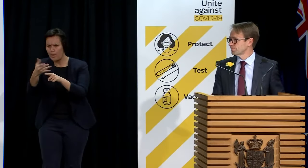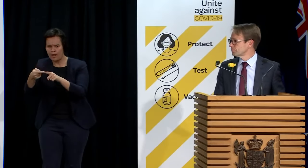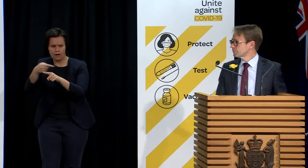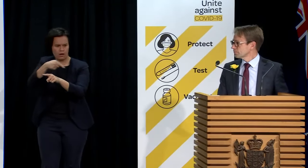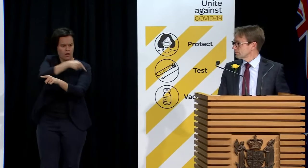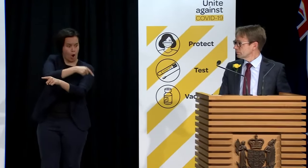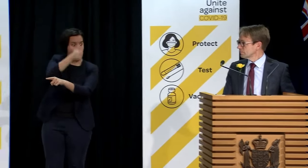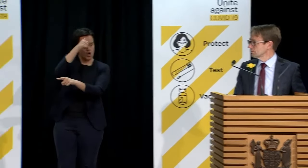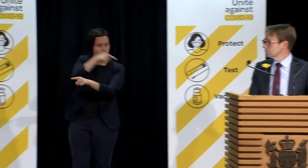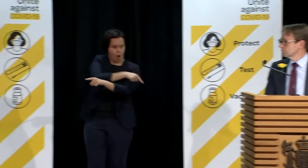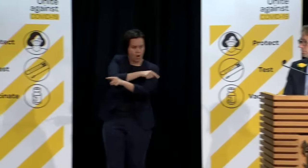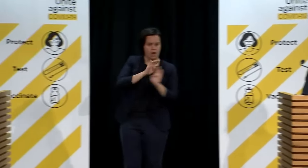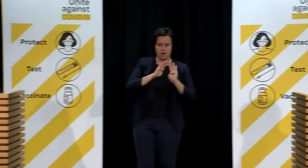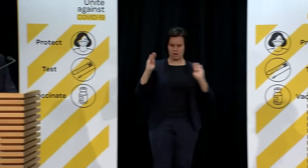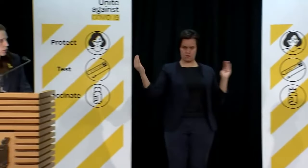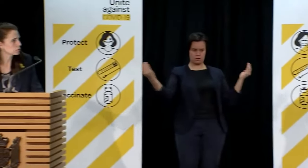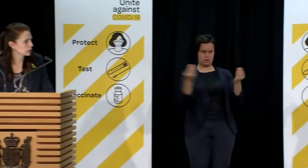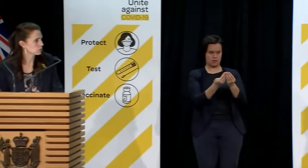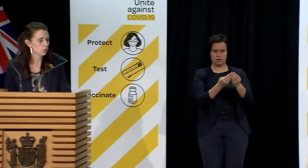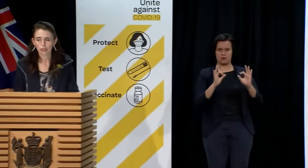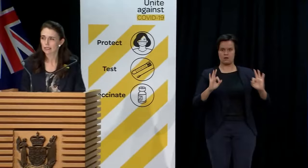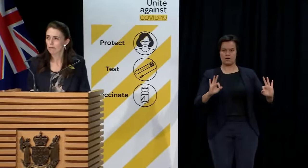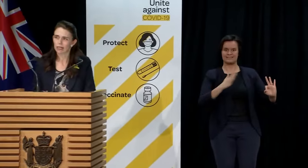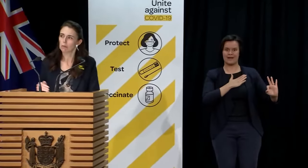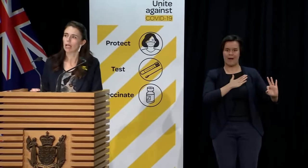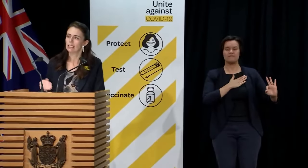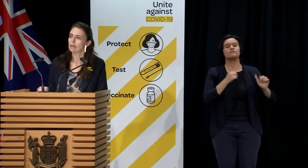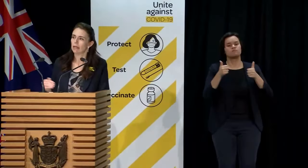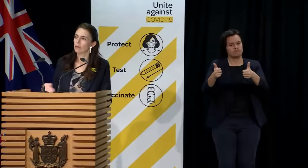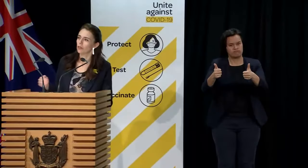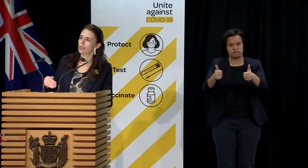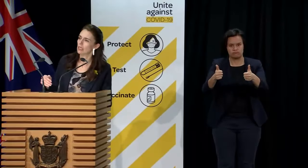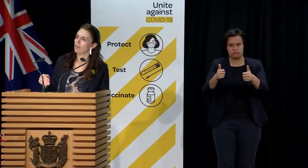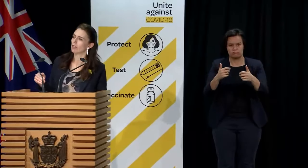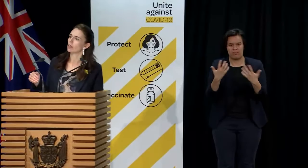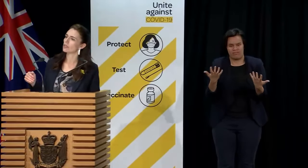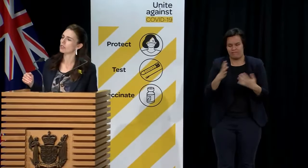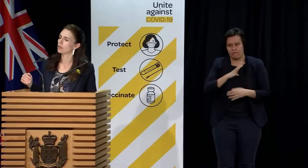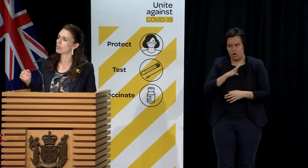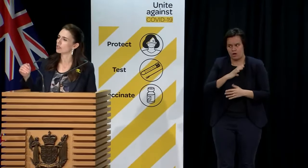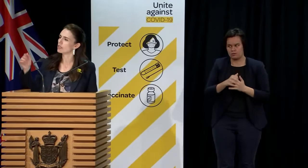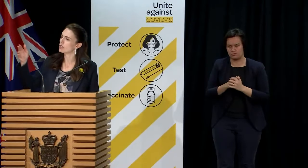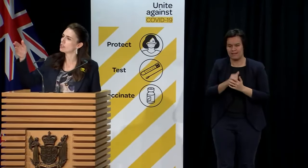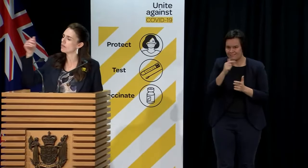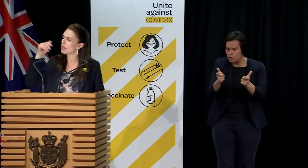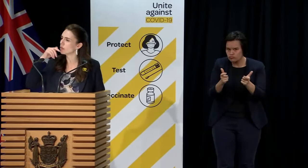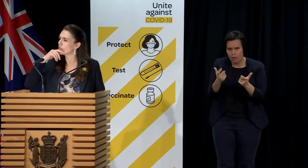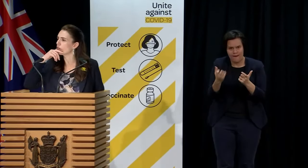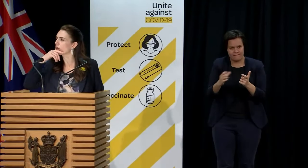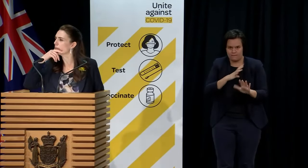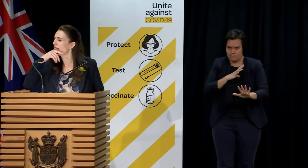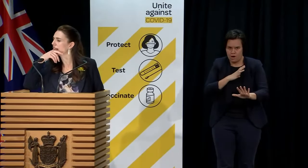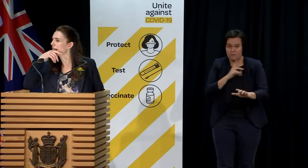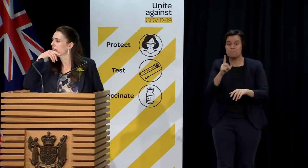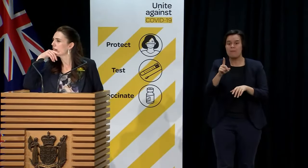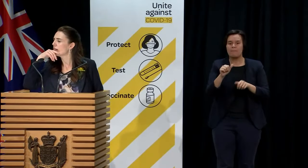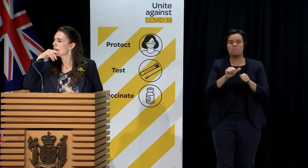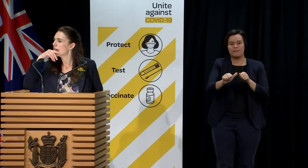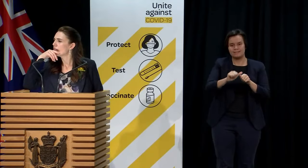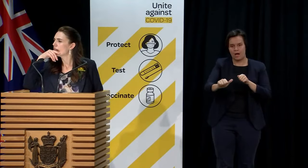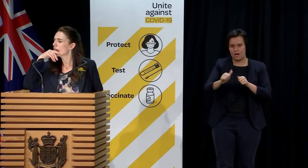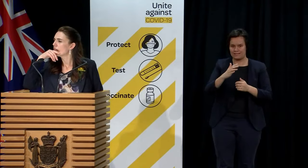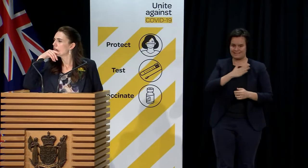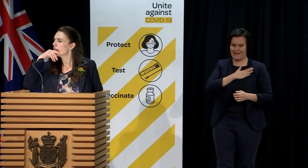goal to say to not run the risk of it really though, because 4 is the better place to be when you're discovering those situations. Did you have another question on that, Mark? Sir